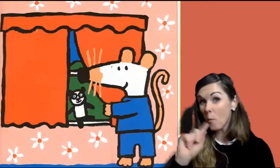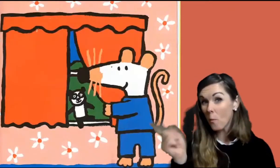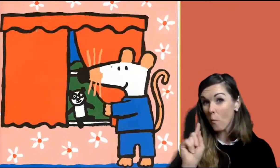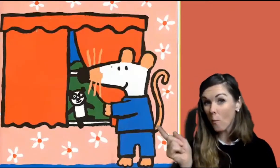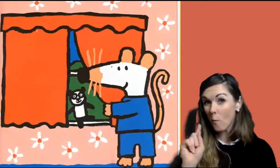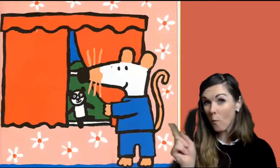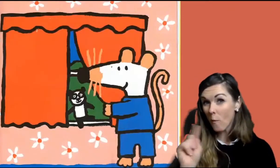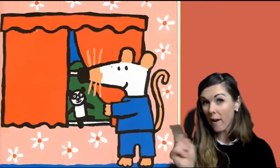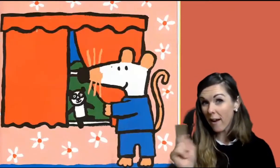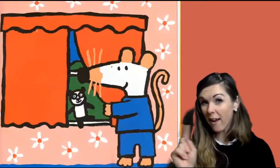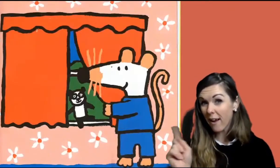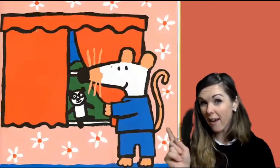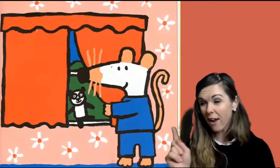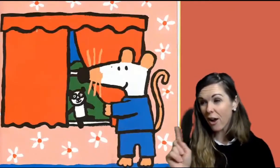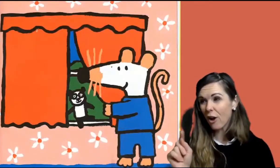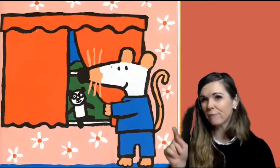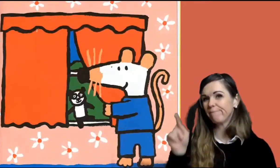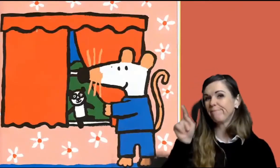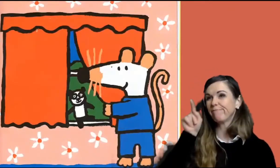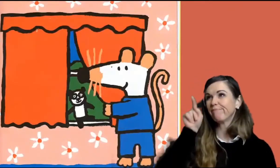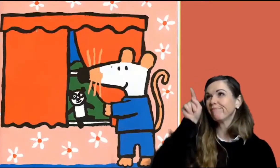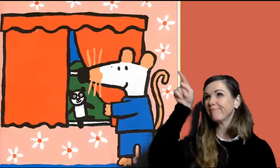there. Where?